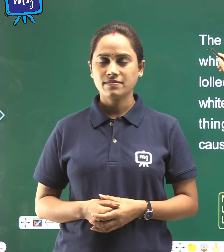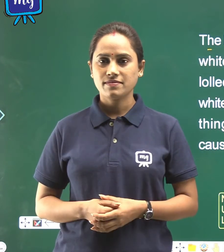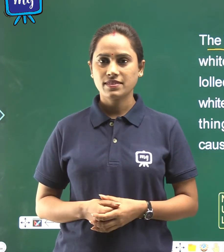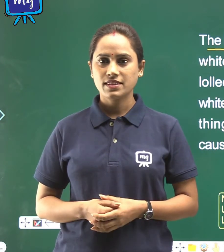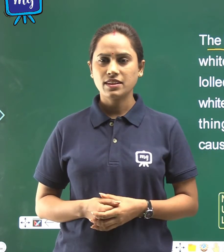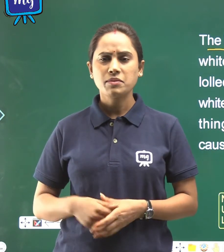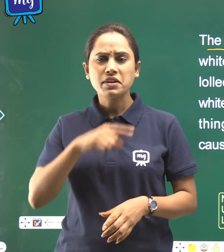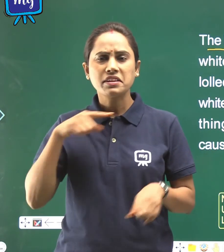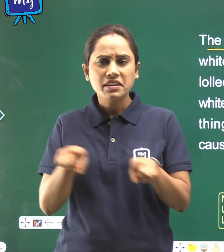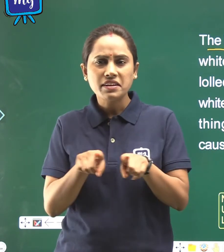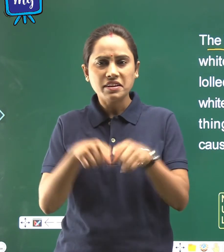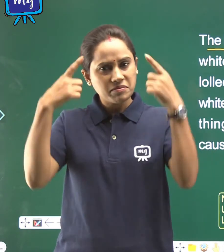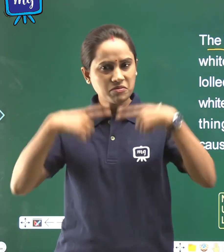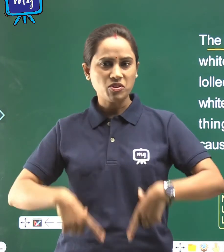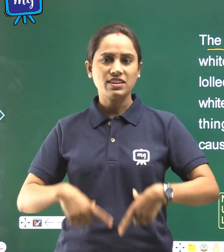The limp,